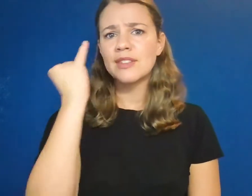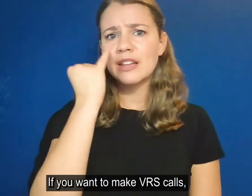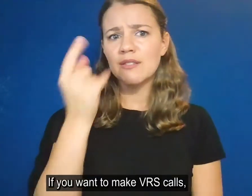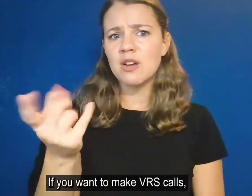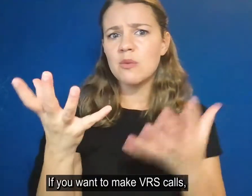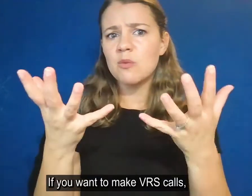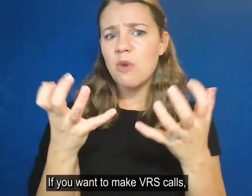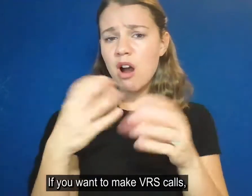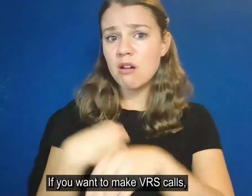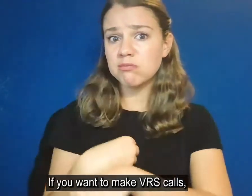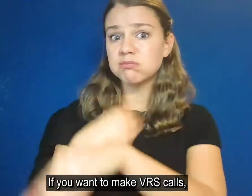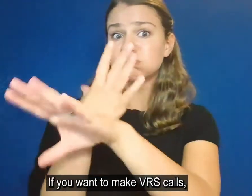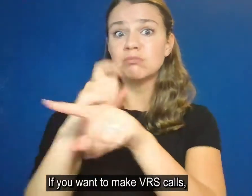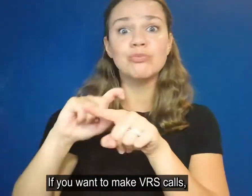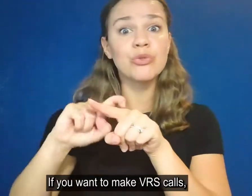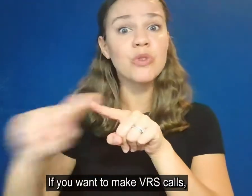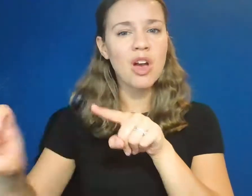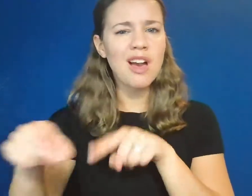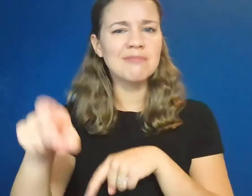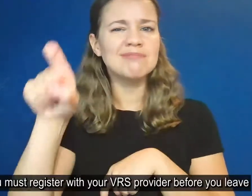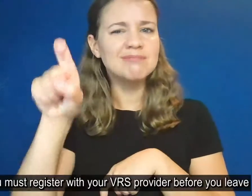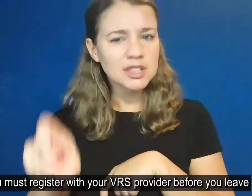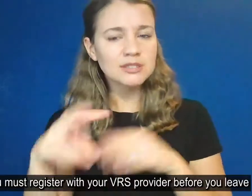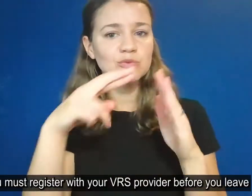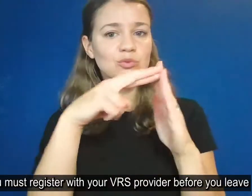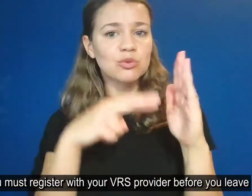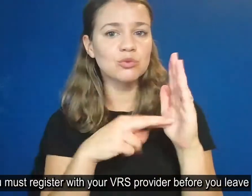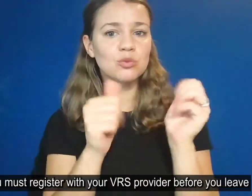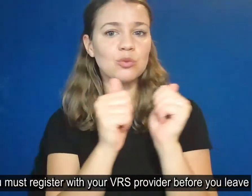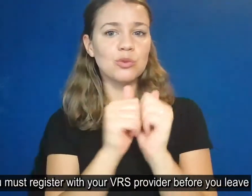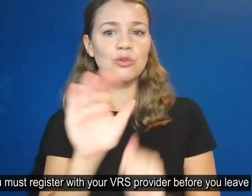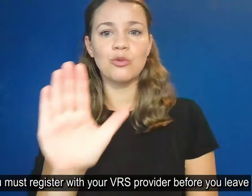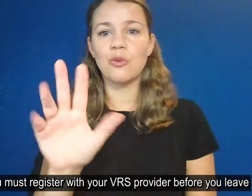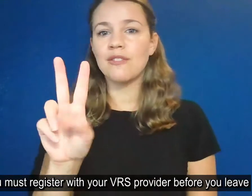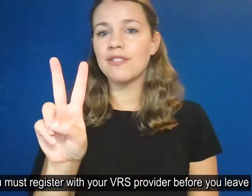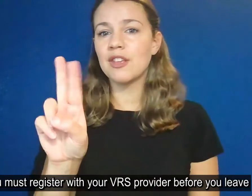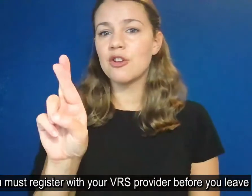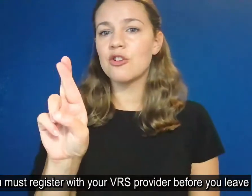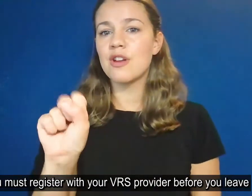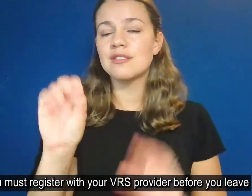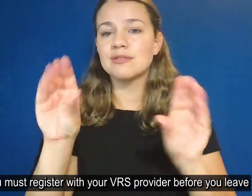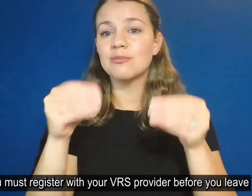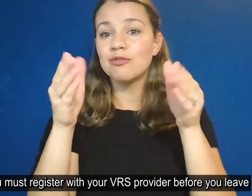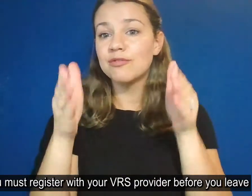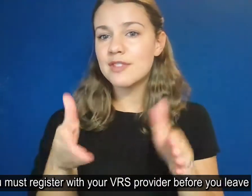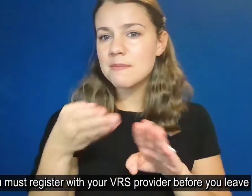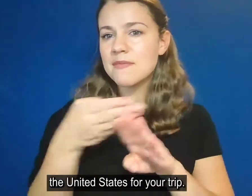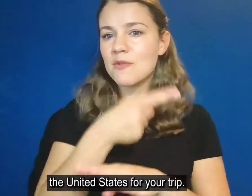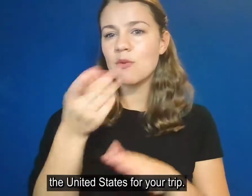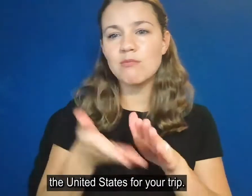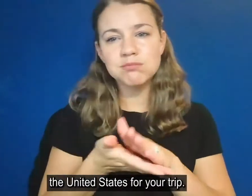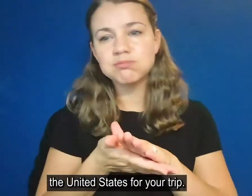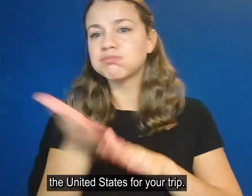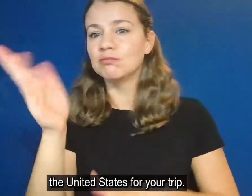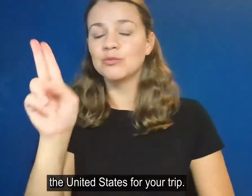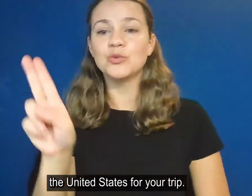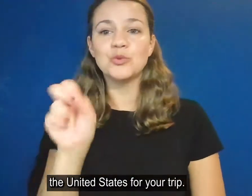If you want to make VRS calls, you must register with your VRS provider before you leave the United States for your